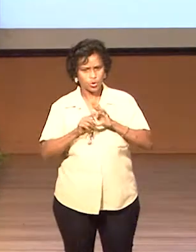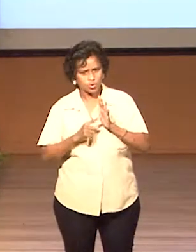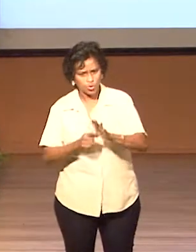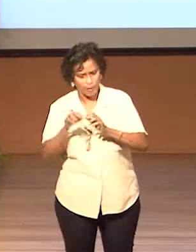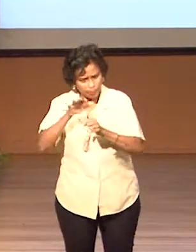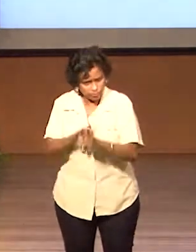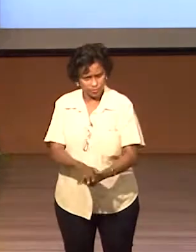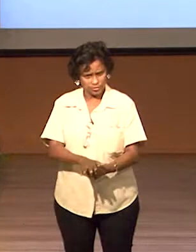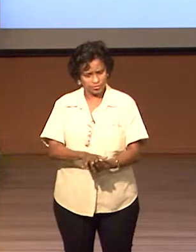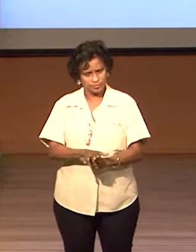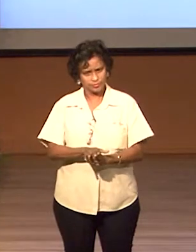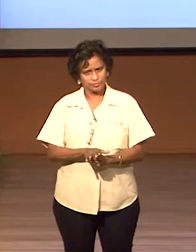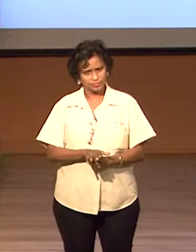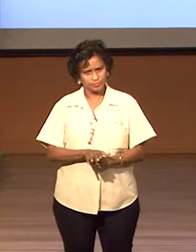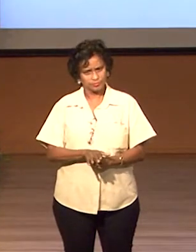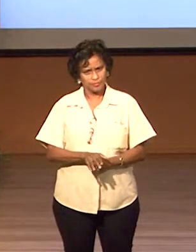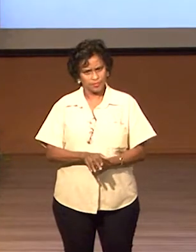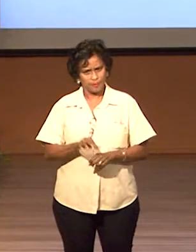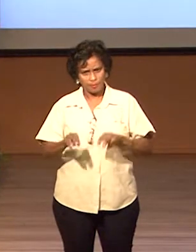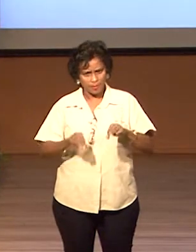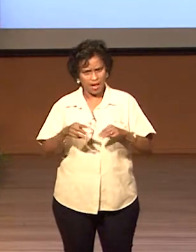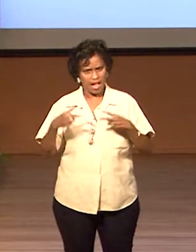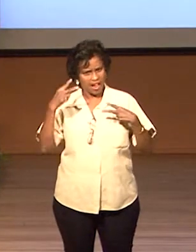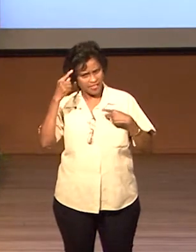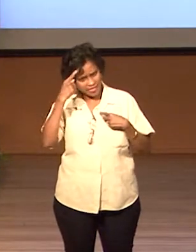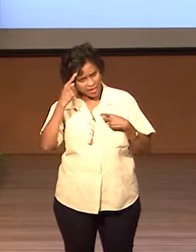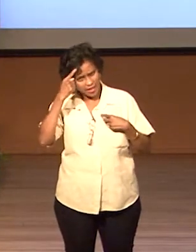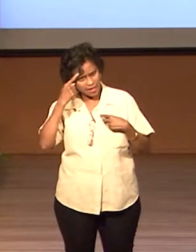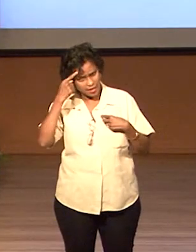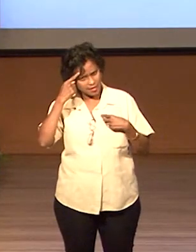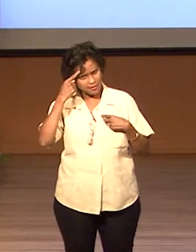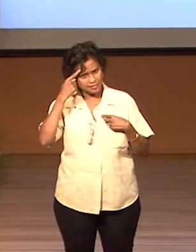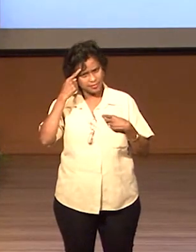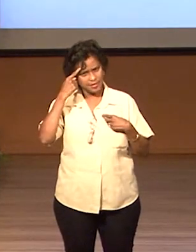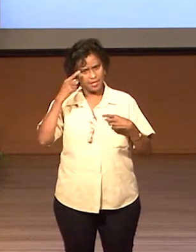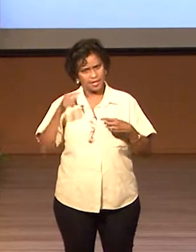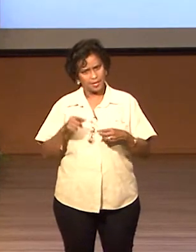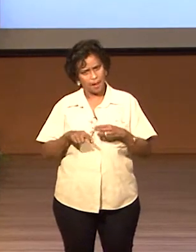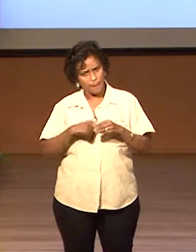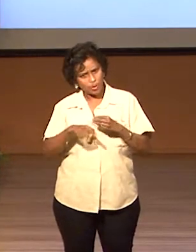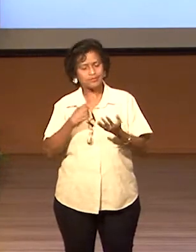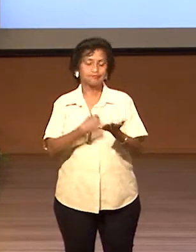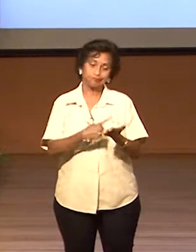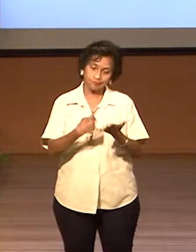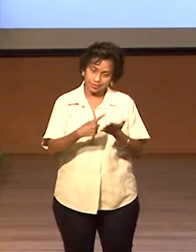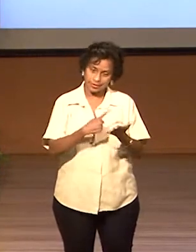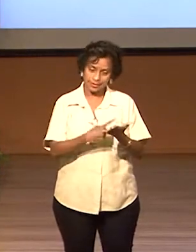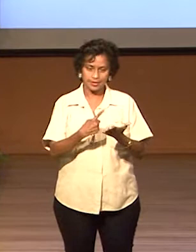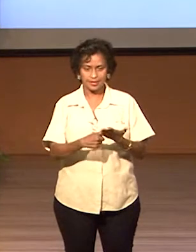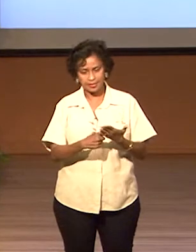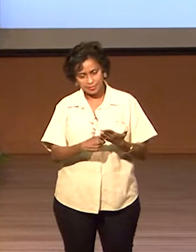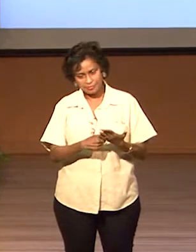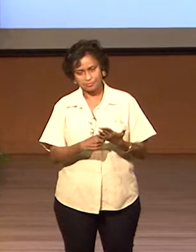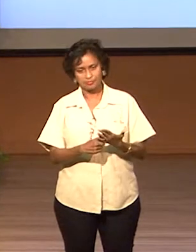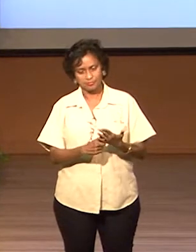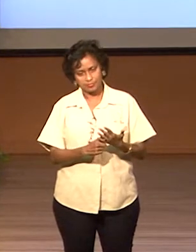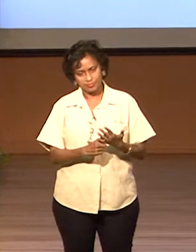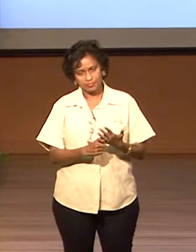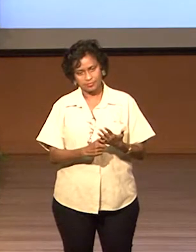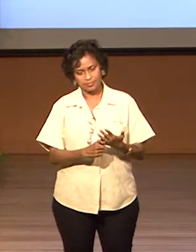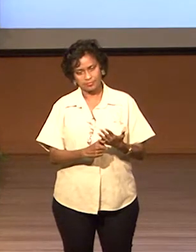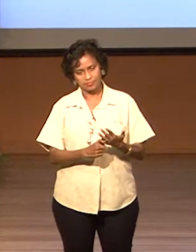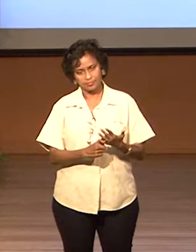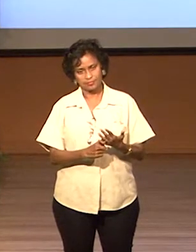important again that we consider in our deliberations, our internal and external deliberations about